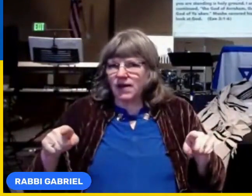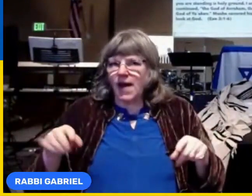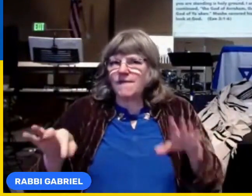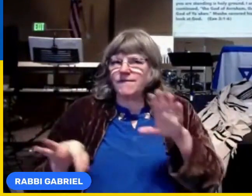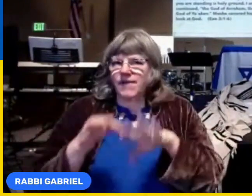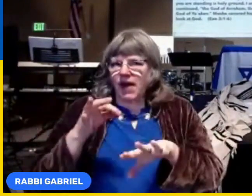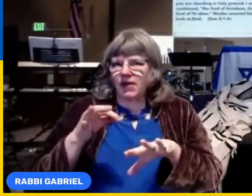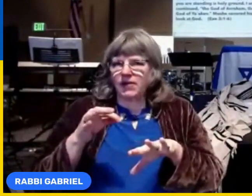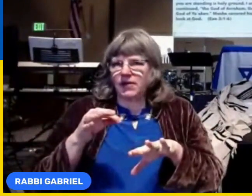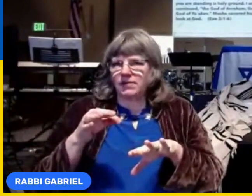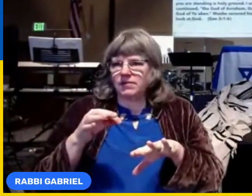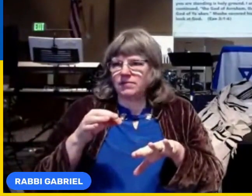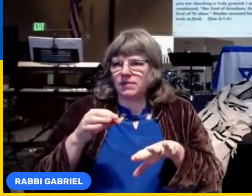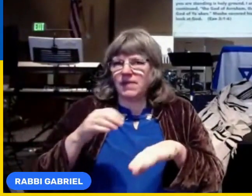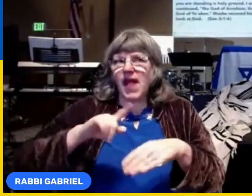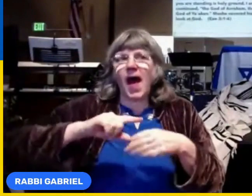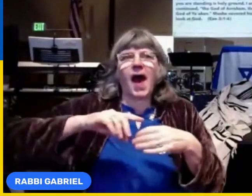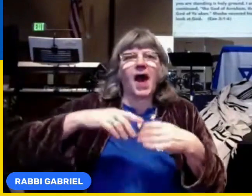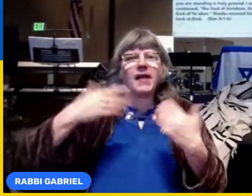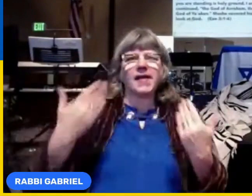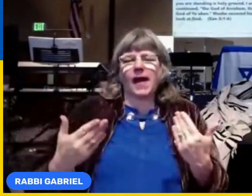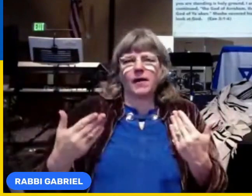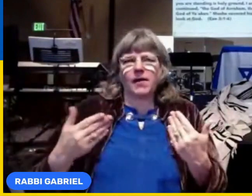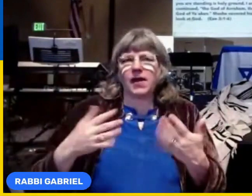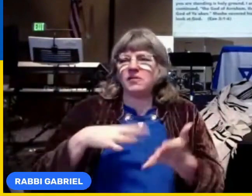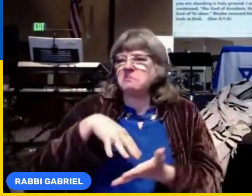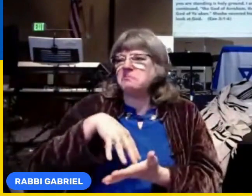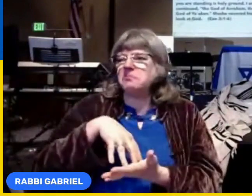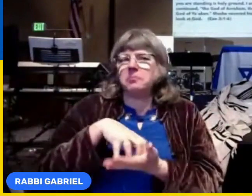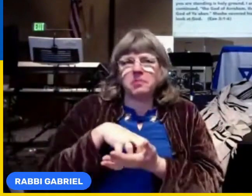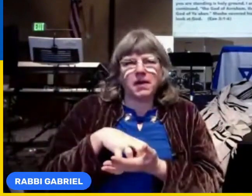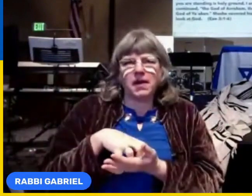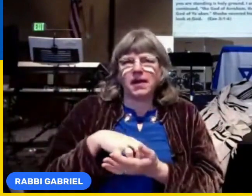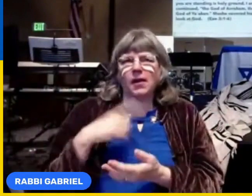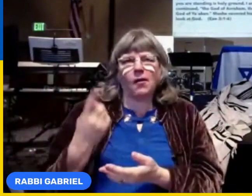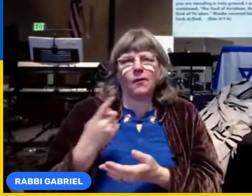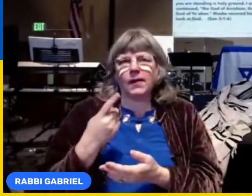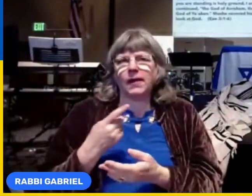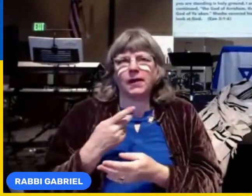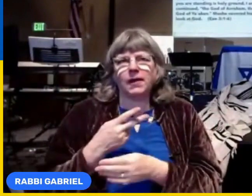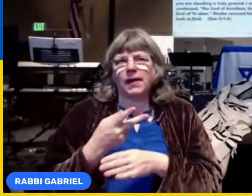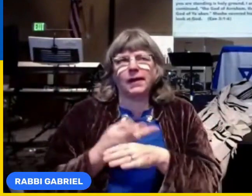a place of total incapacity to do anything.